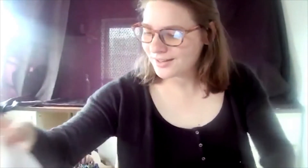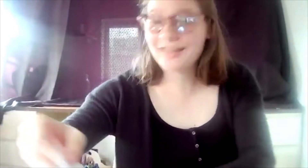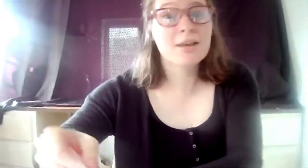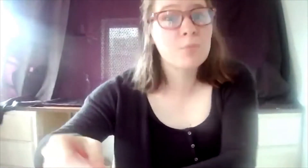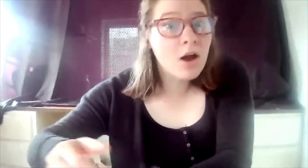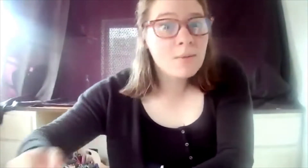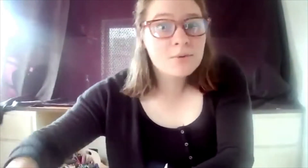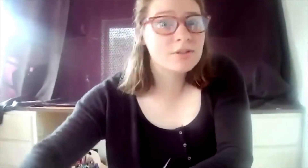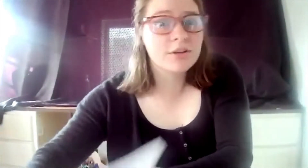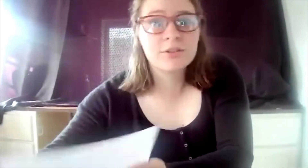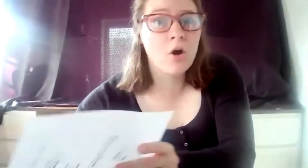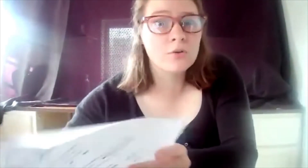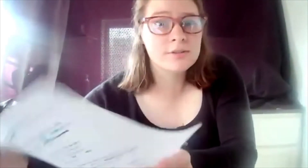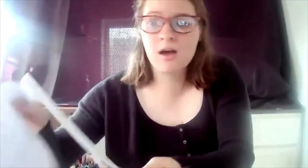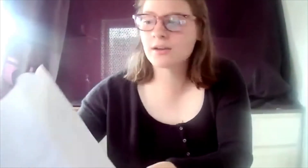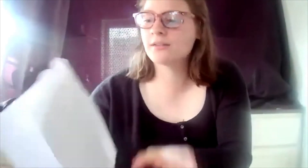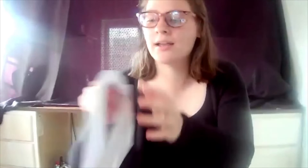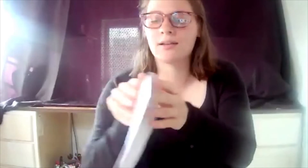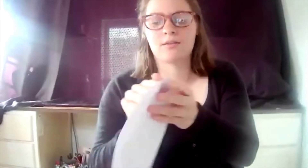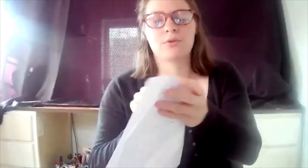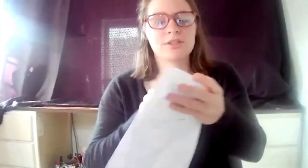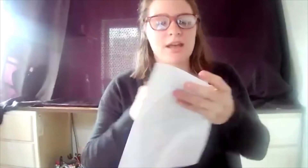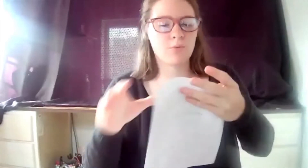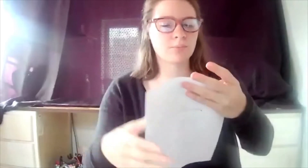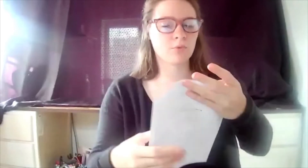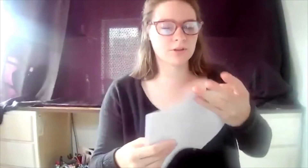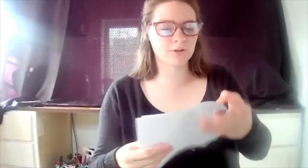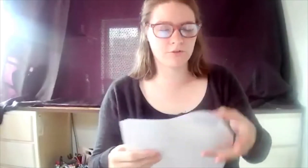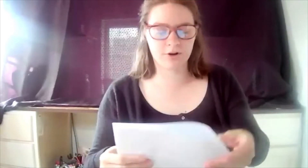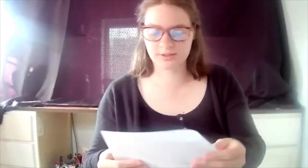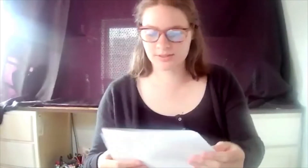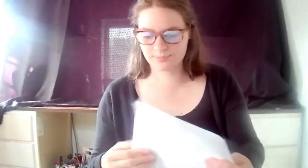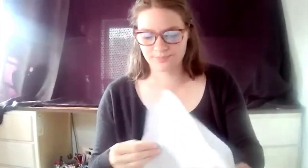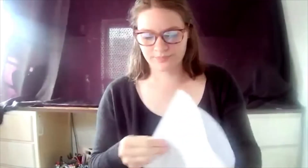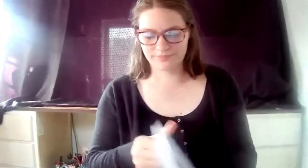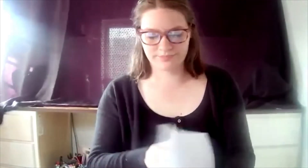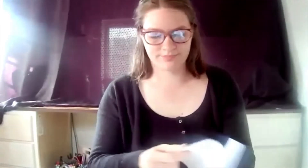And then we'll almost learn the whole song. We'll just have one more little verse.